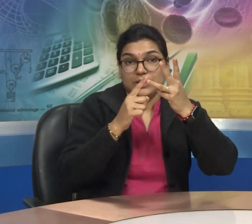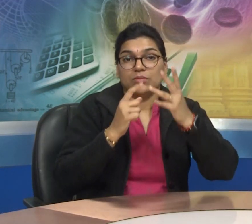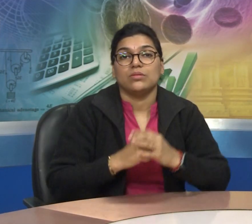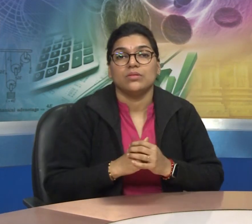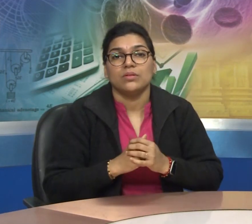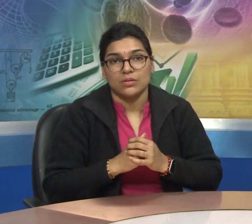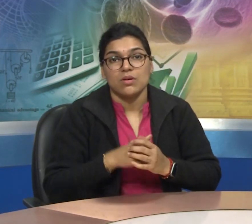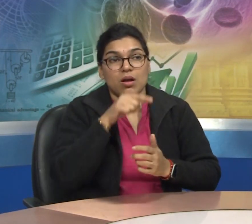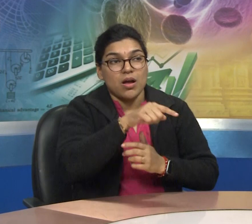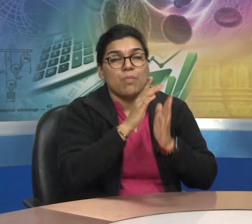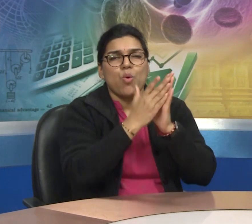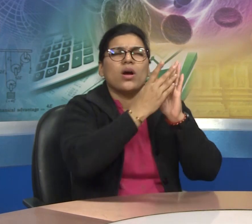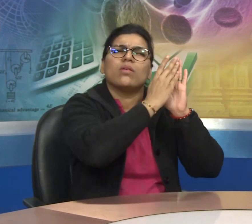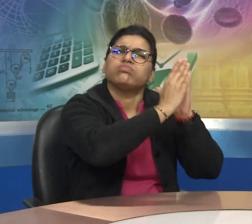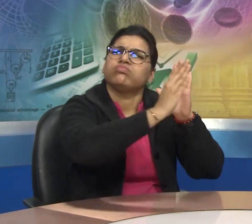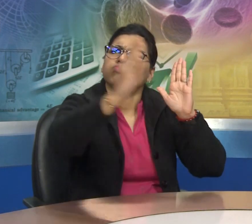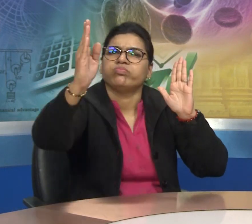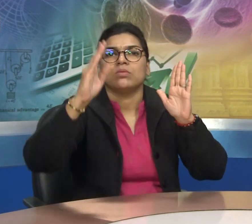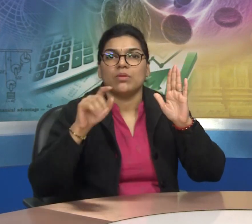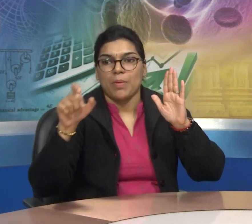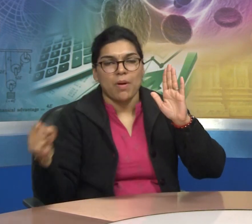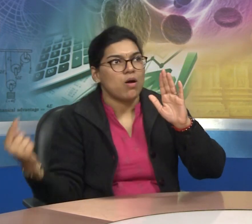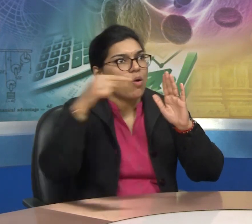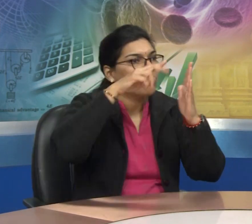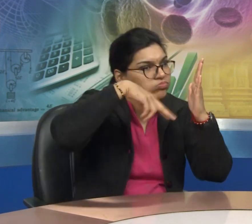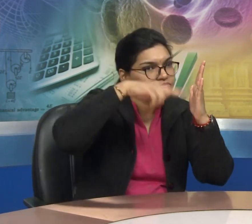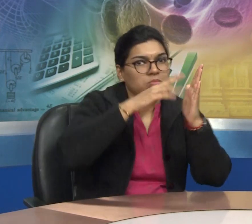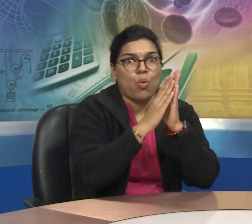Third law is every book its reader.